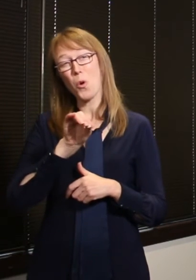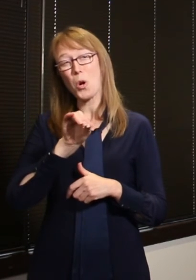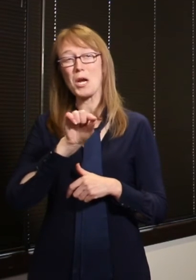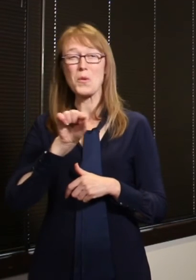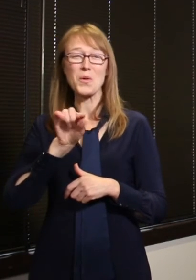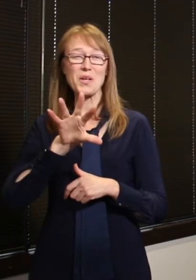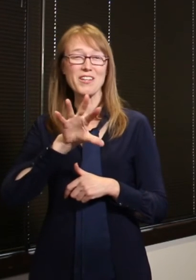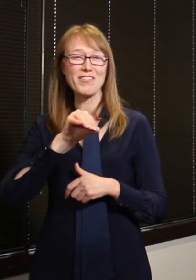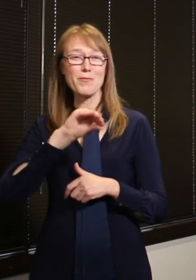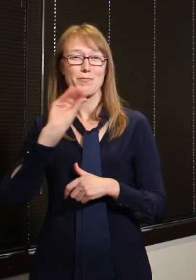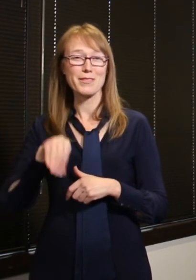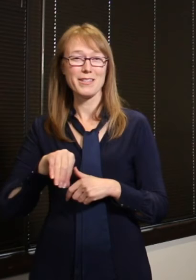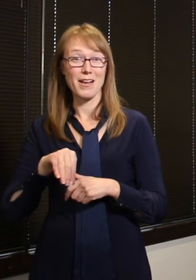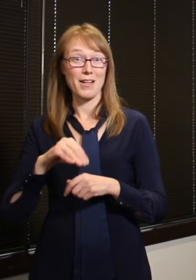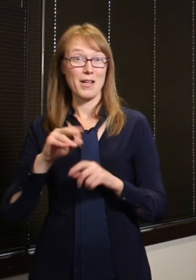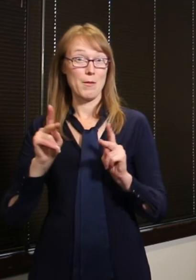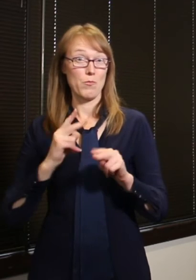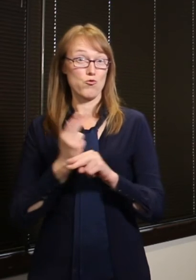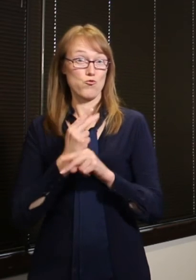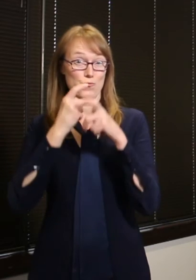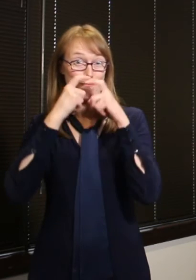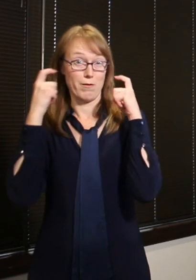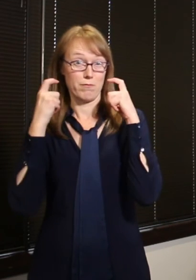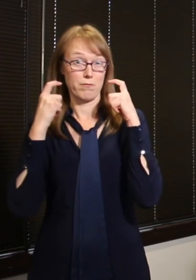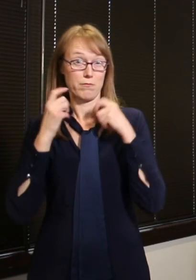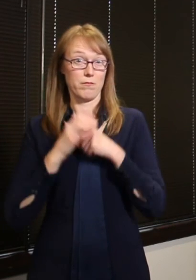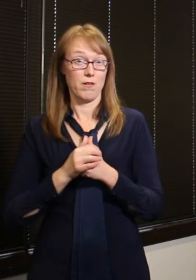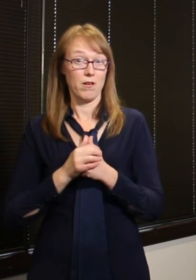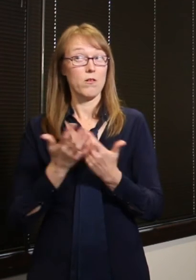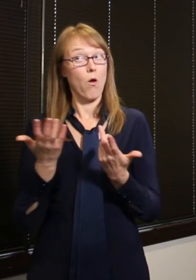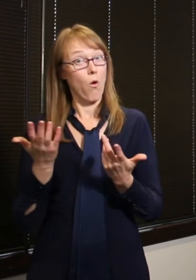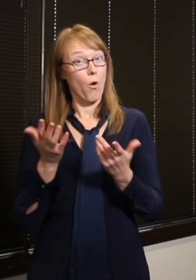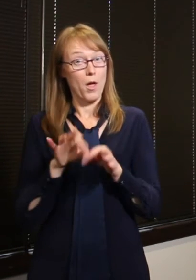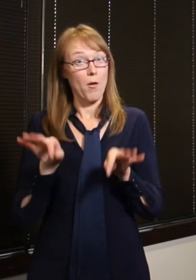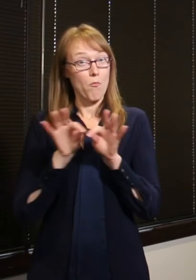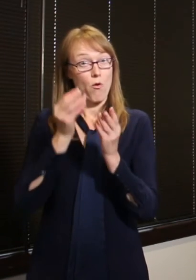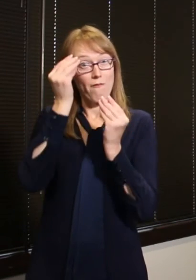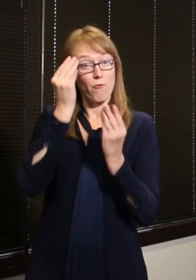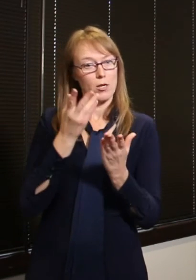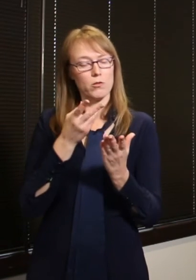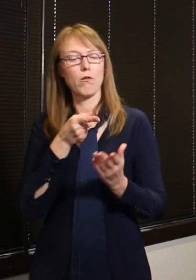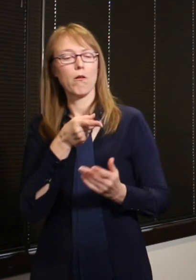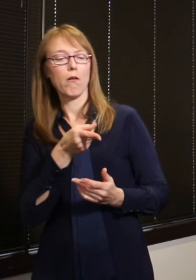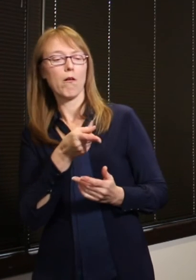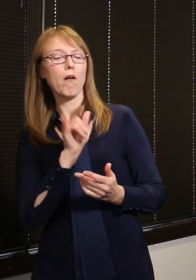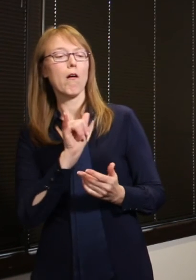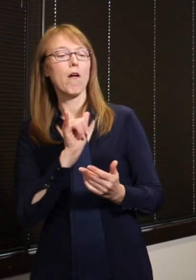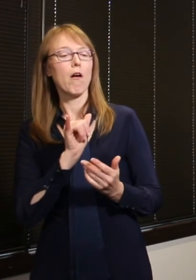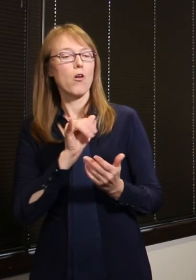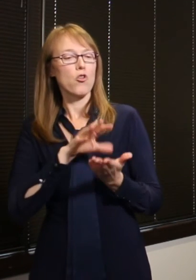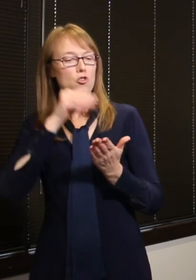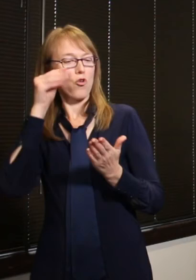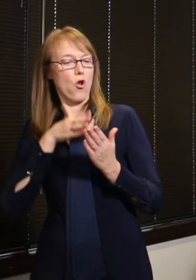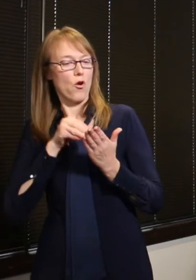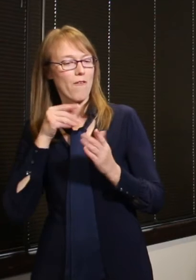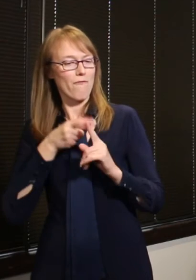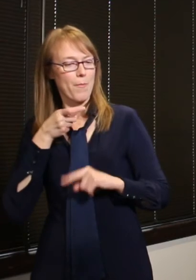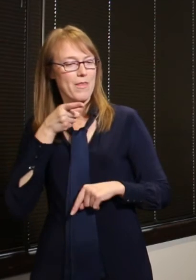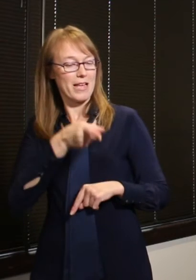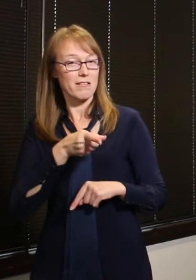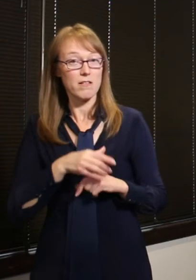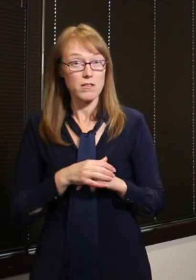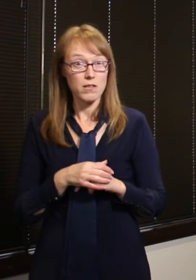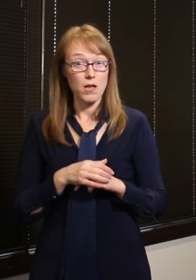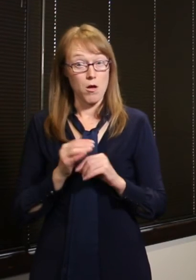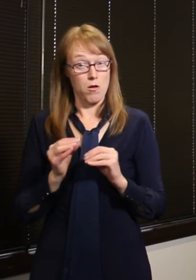the main takeaway from that study was the more people that wear masks, the less economic damage there is. And by that, they're